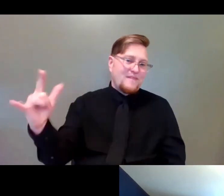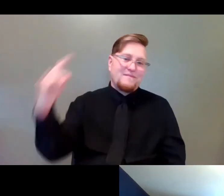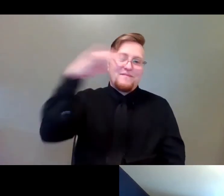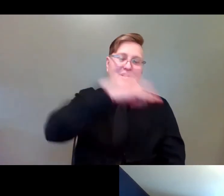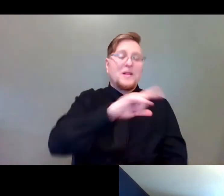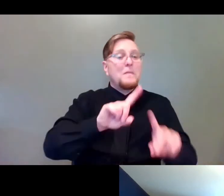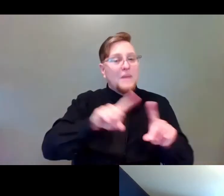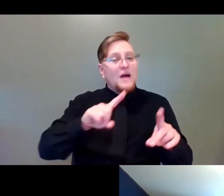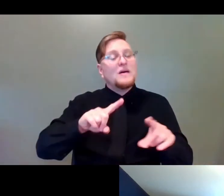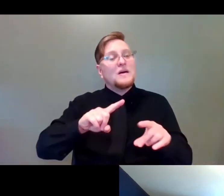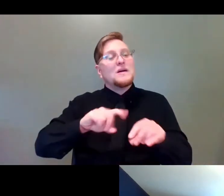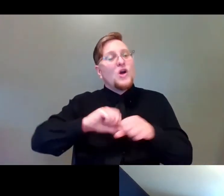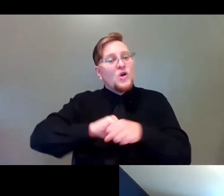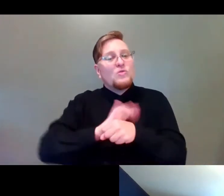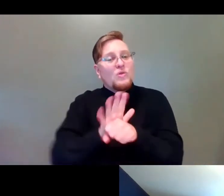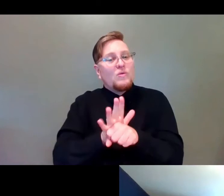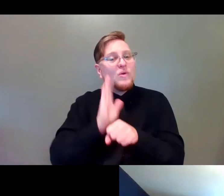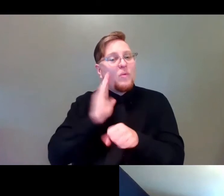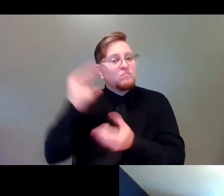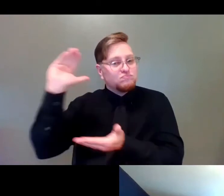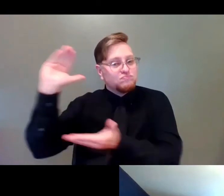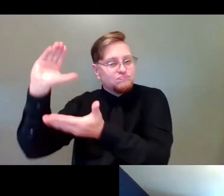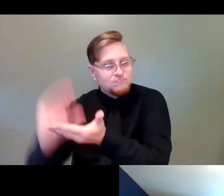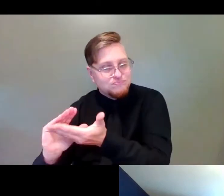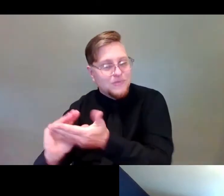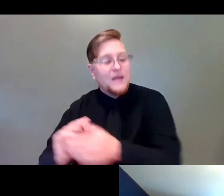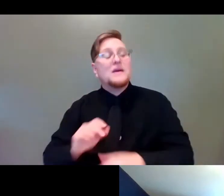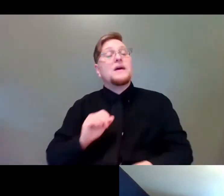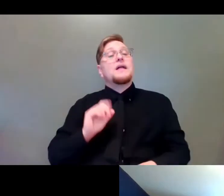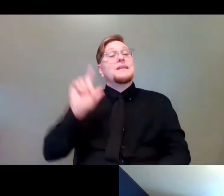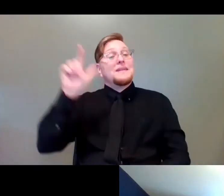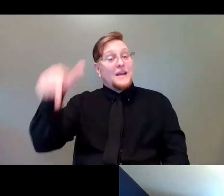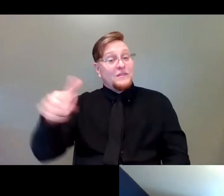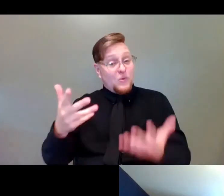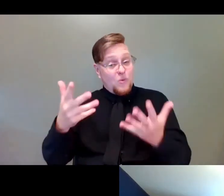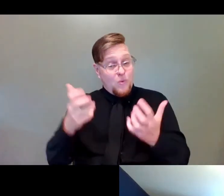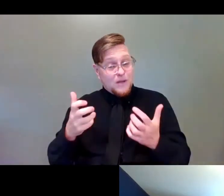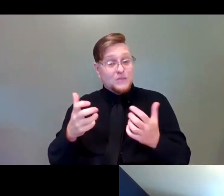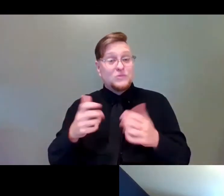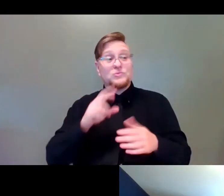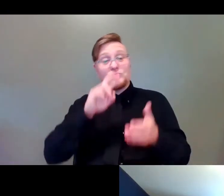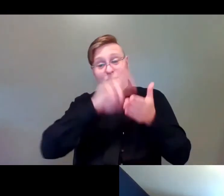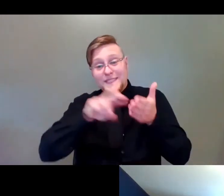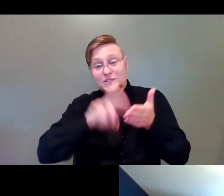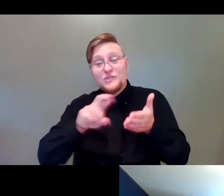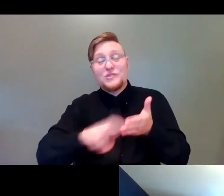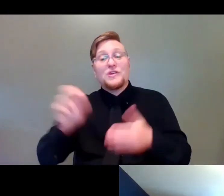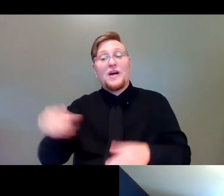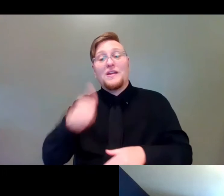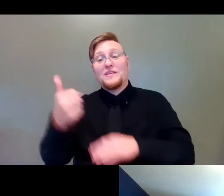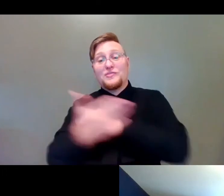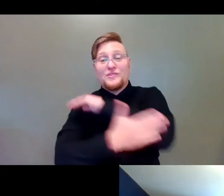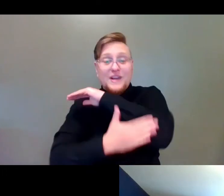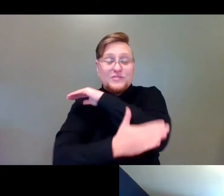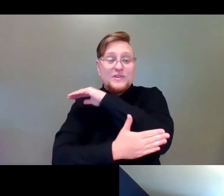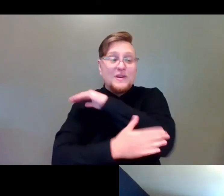if you've ever thought of volunteering abroad or studying abroad, researching abroad, being a Fulbright fellow, a high school student